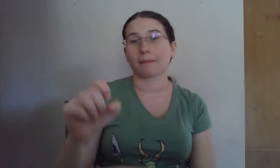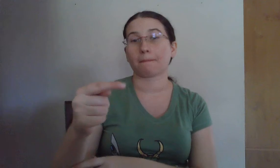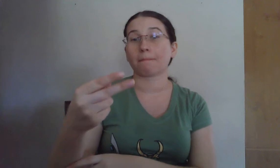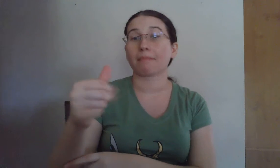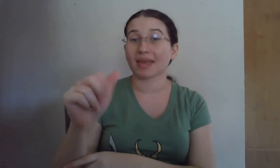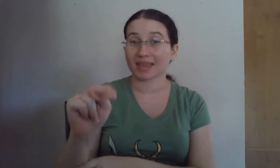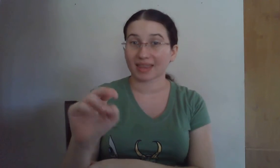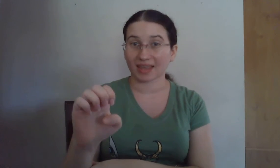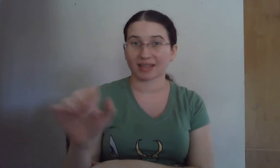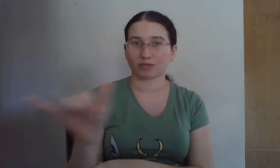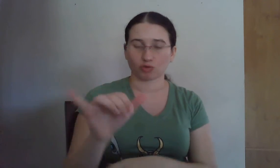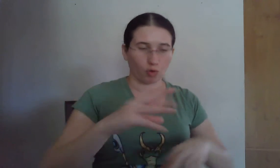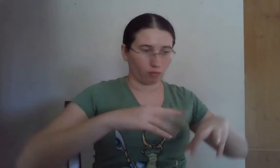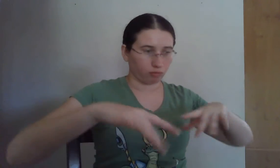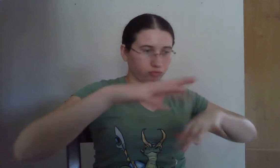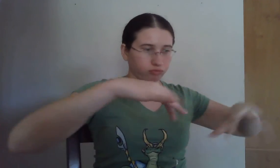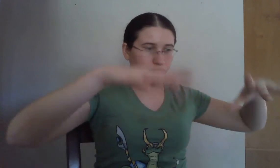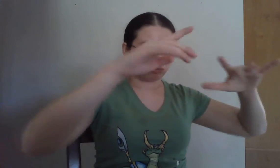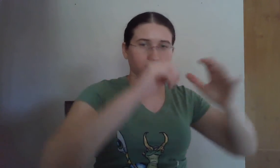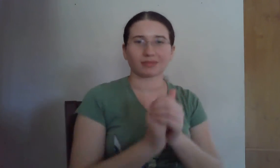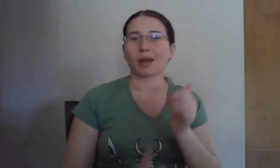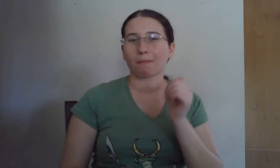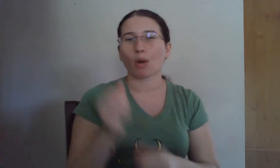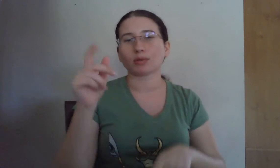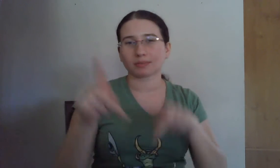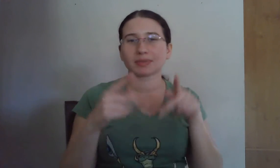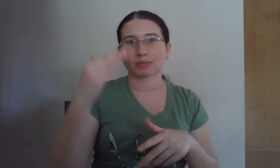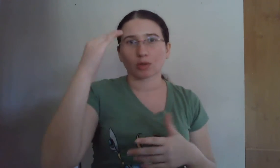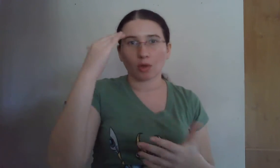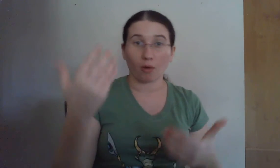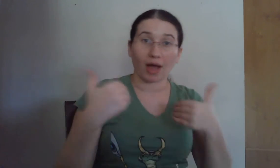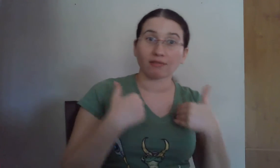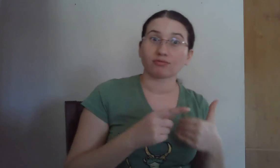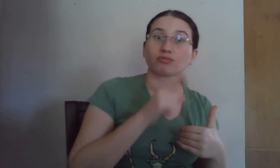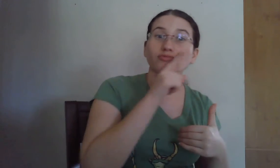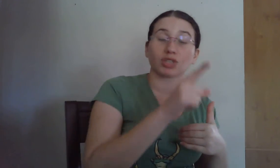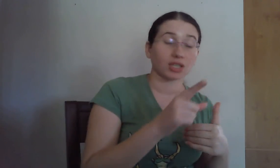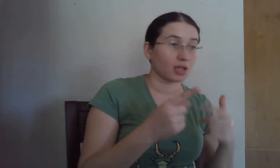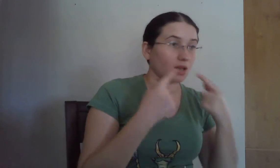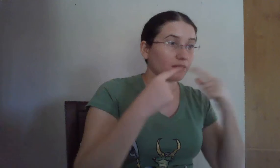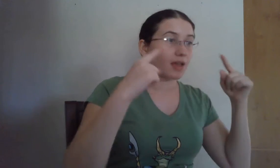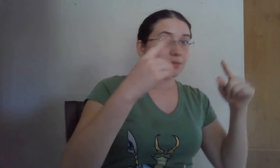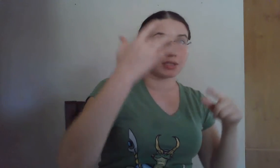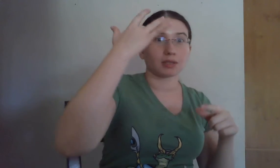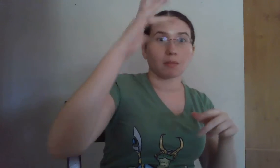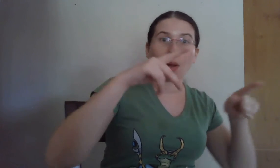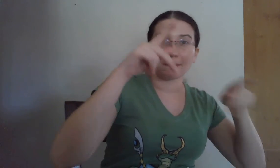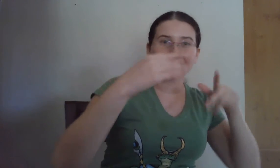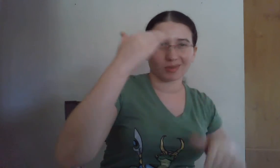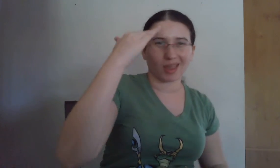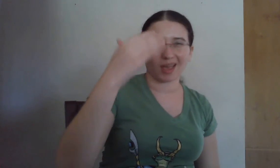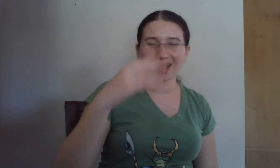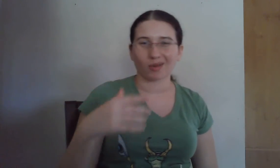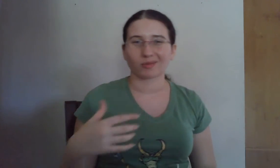everybody knows this, from Nobel laureates to golf caddies, or was taught it, as I was. Now,